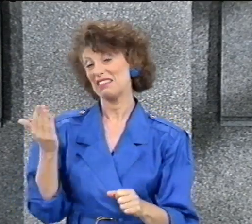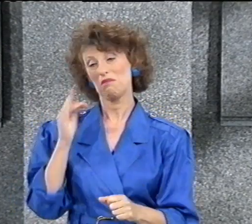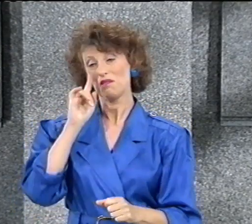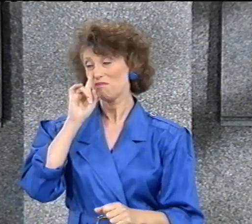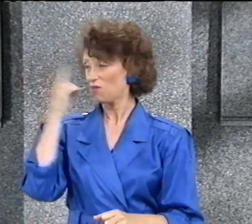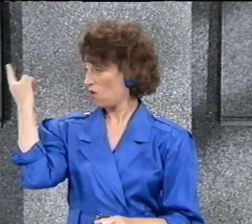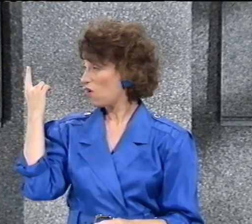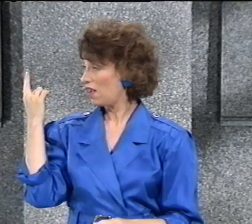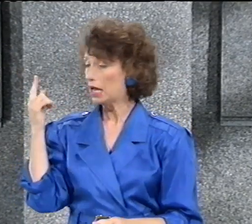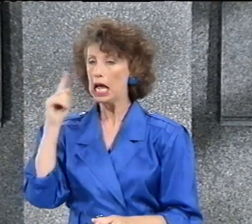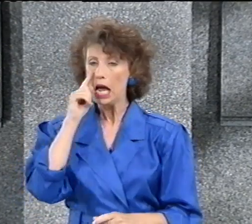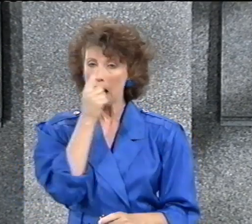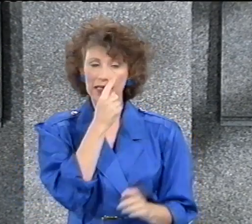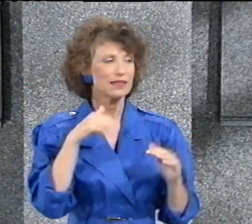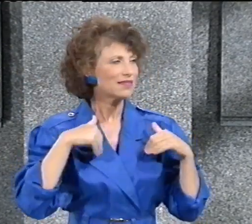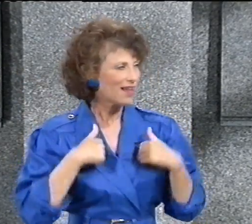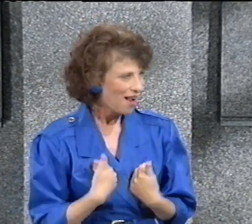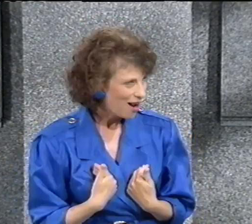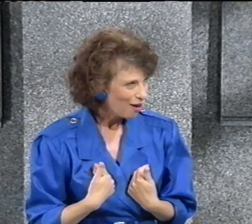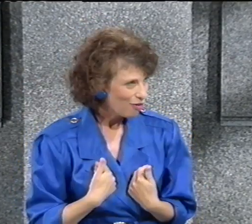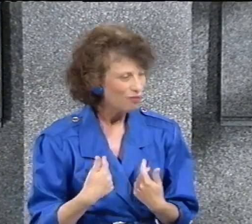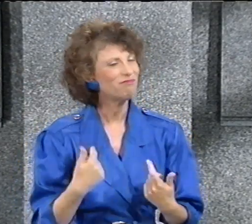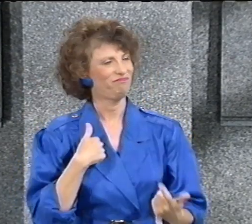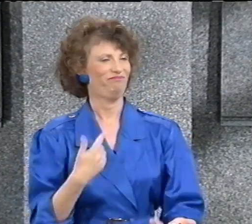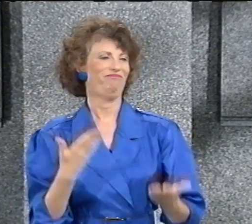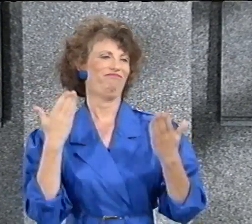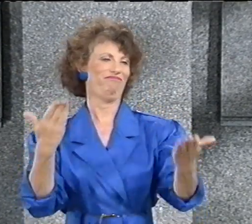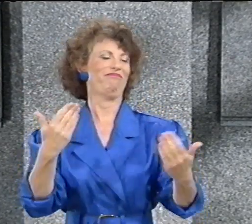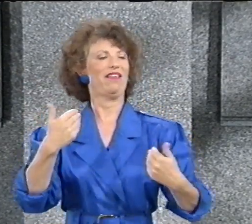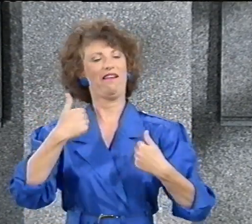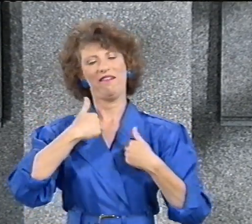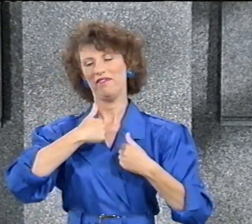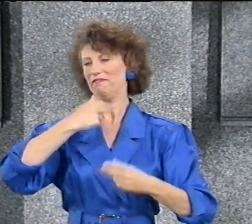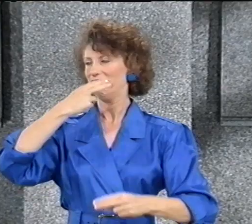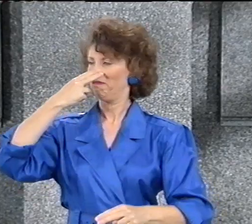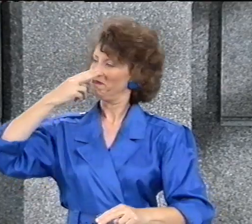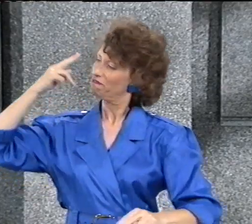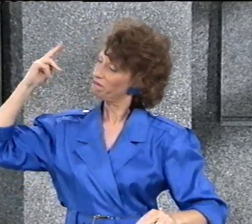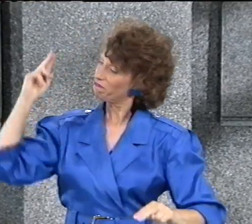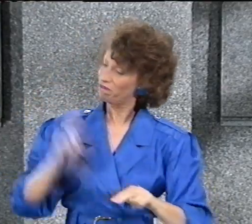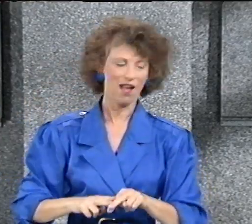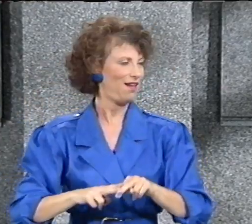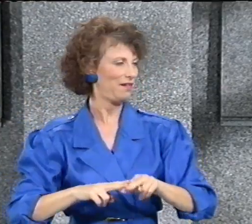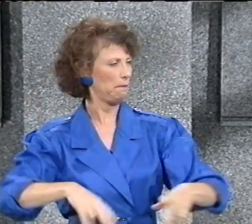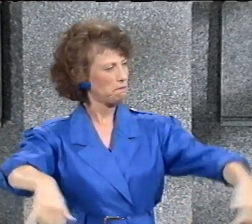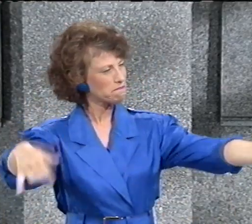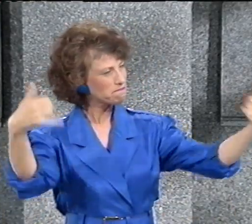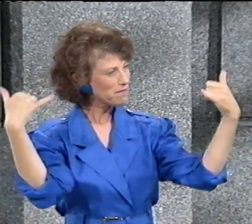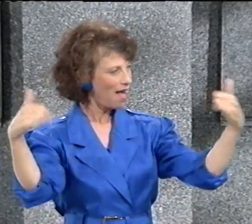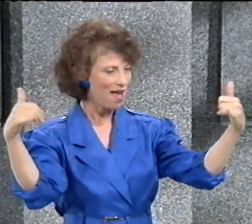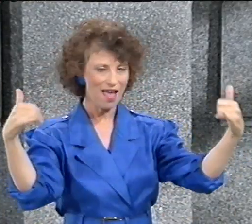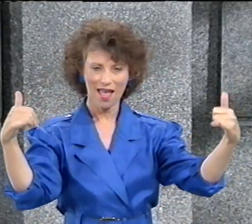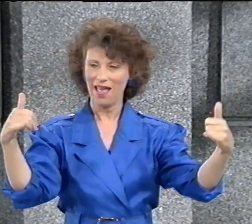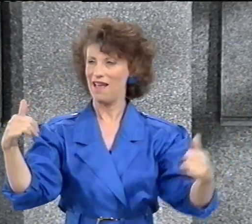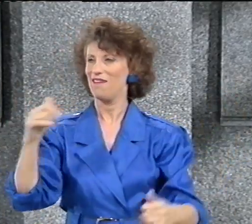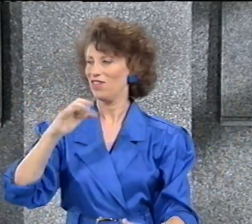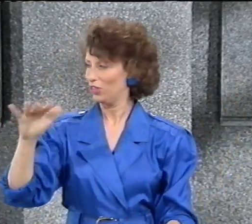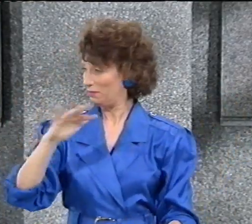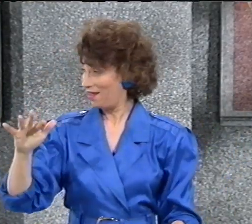become fluent and good at reading. Fingerspelling need not be all drudgery. We can have some fun with